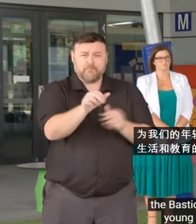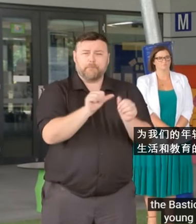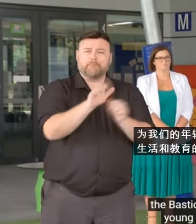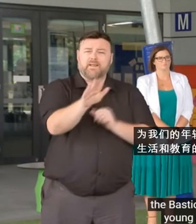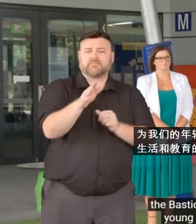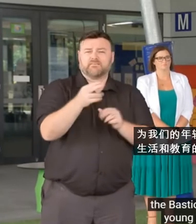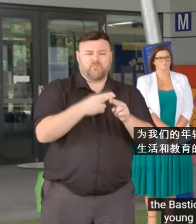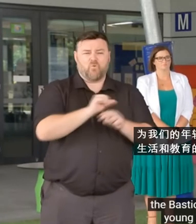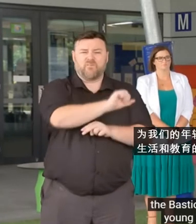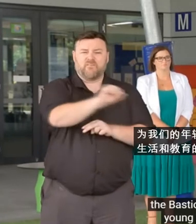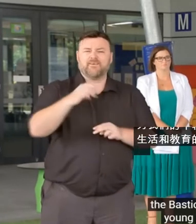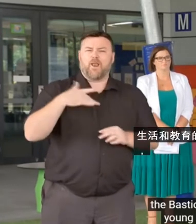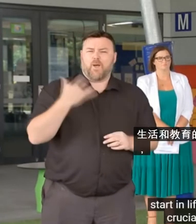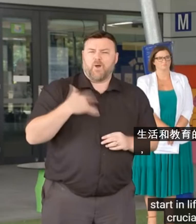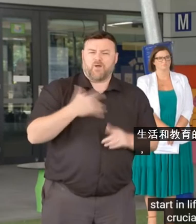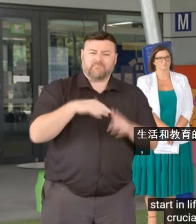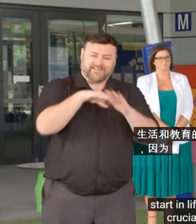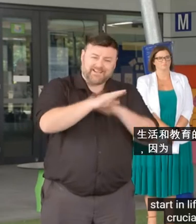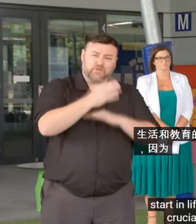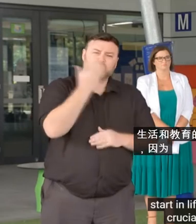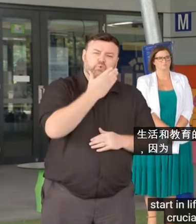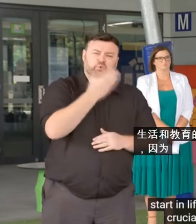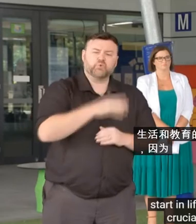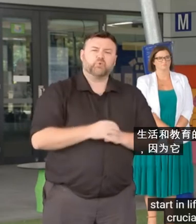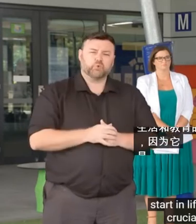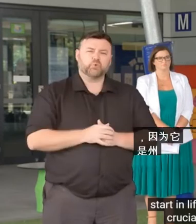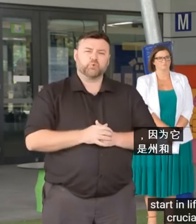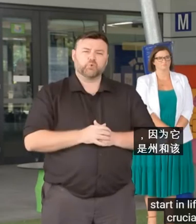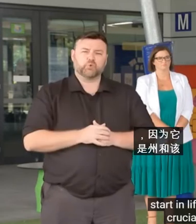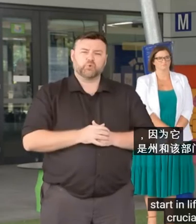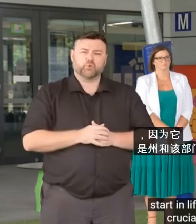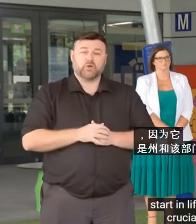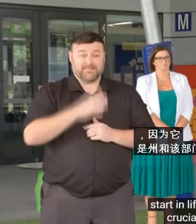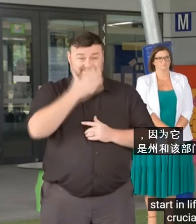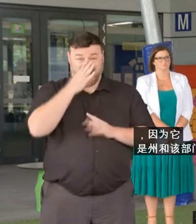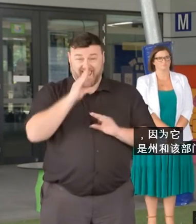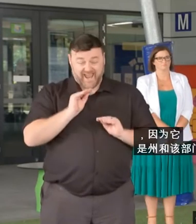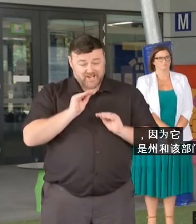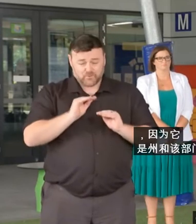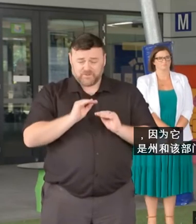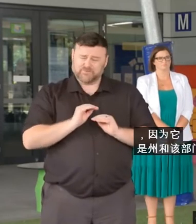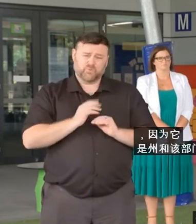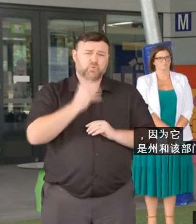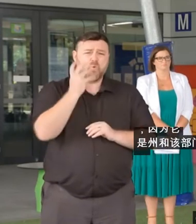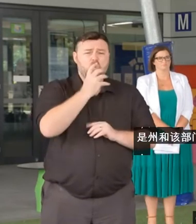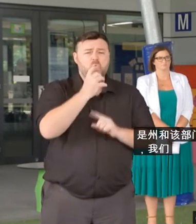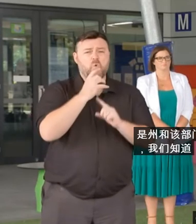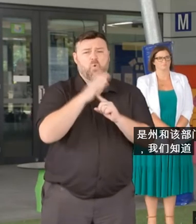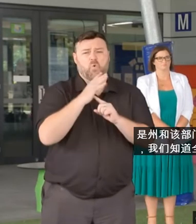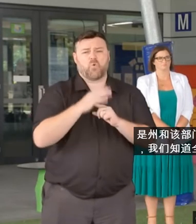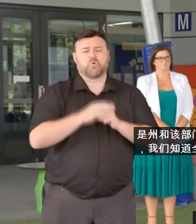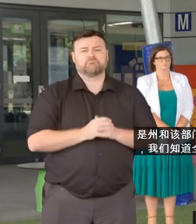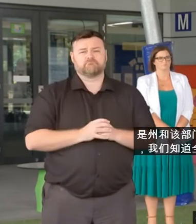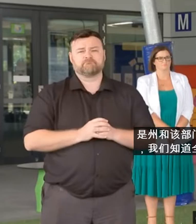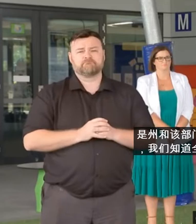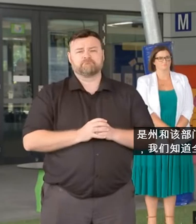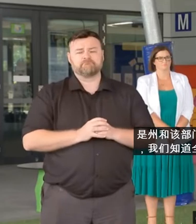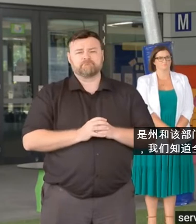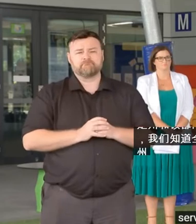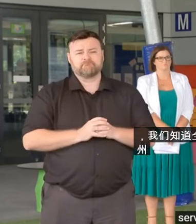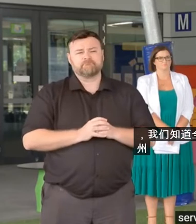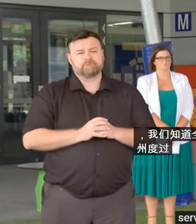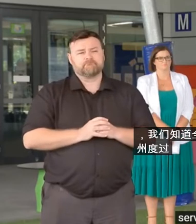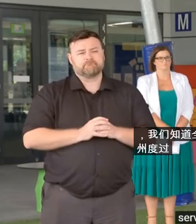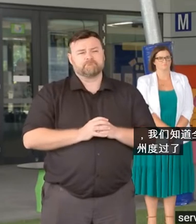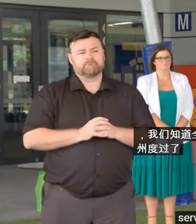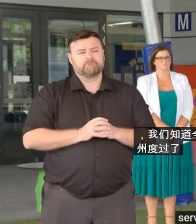and education is crucial to that. It is an essential service from the state and the sector, and we know that many kids